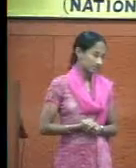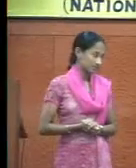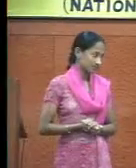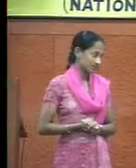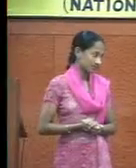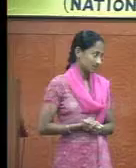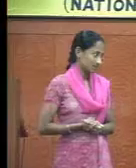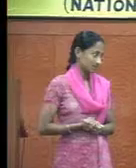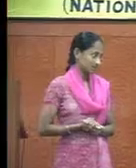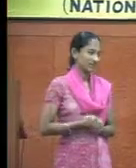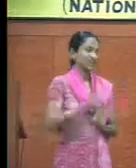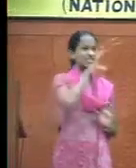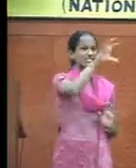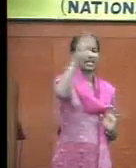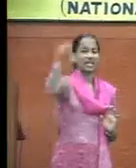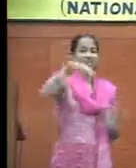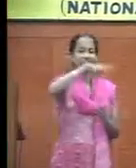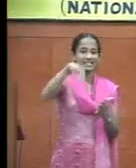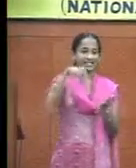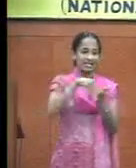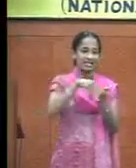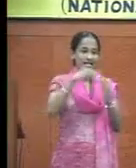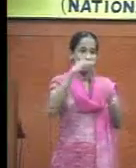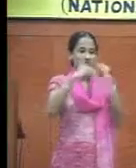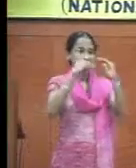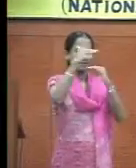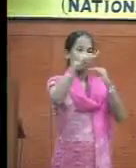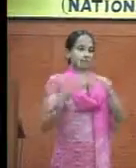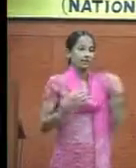at state level, at central level.